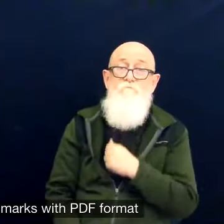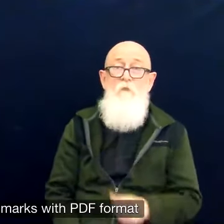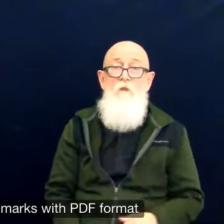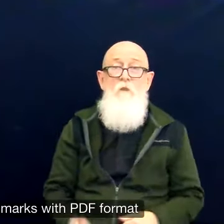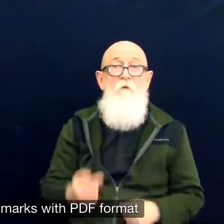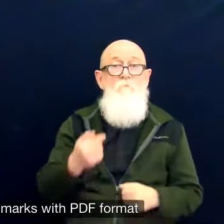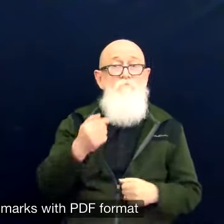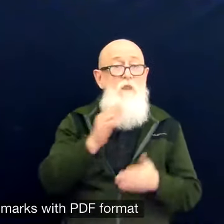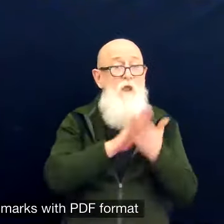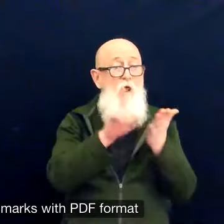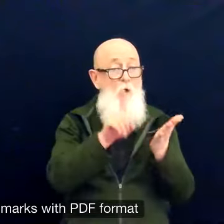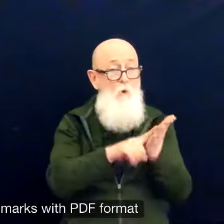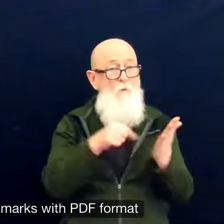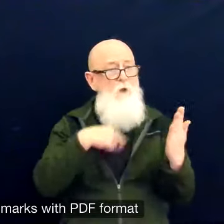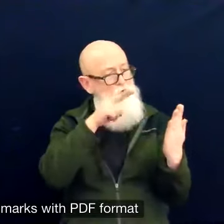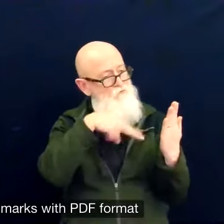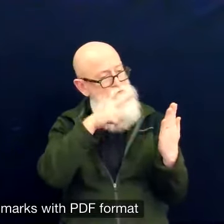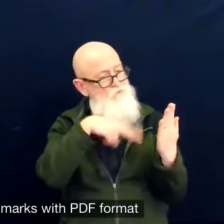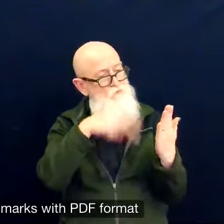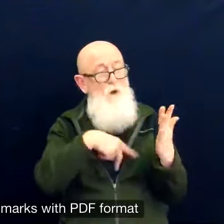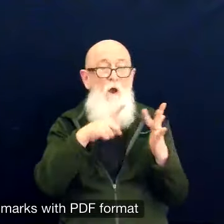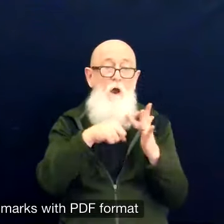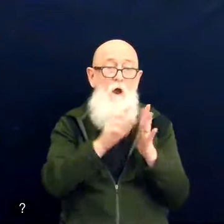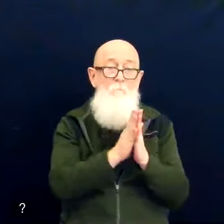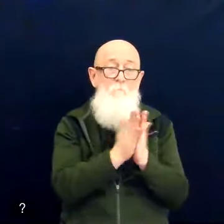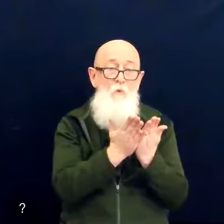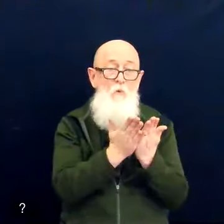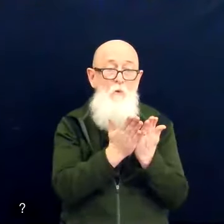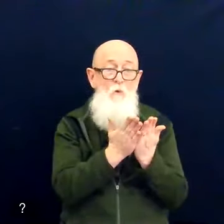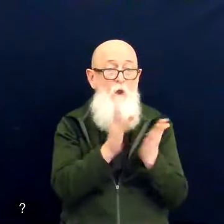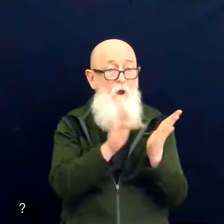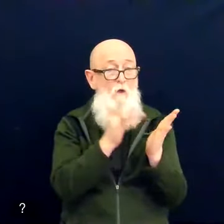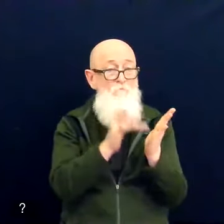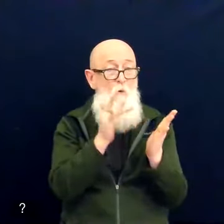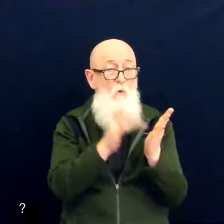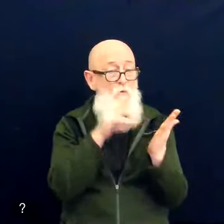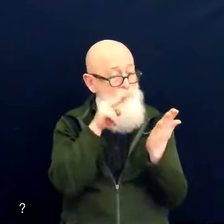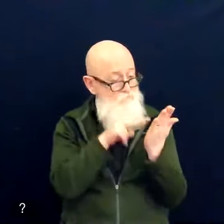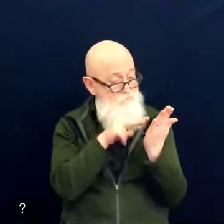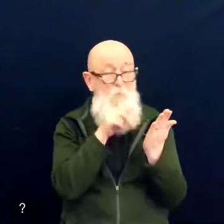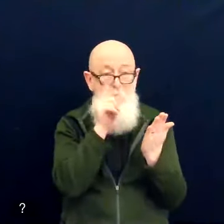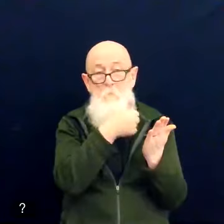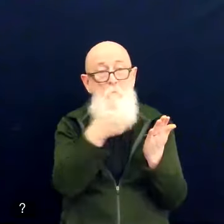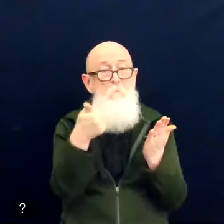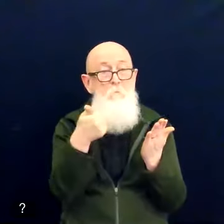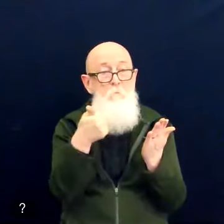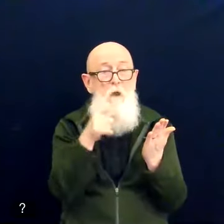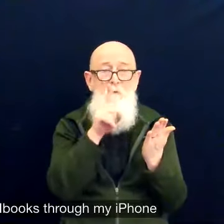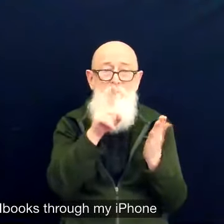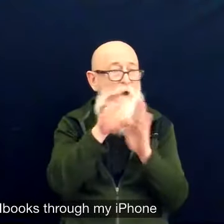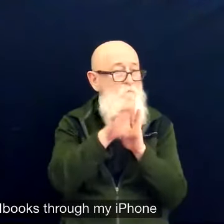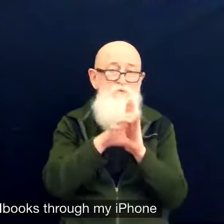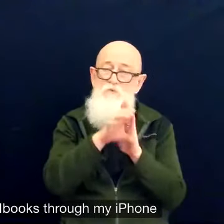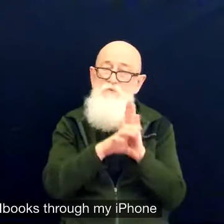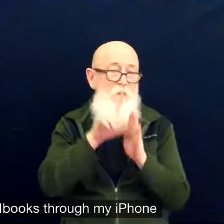I read iBooks through my iPhone and I can read them really well, but on the computer, I can't